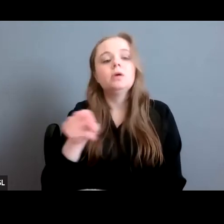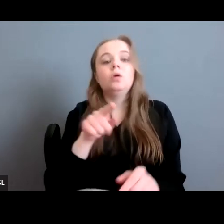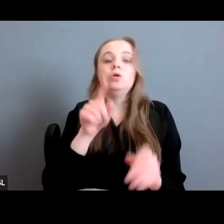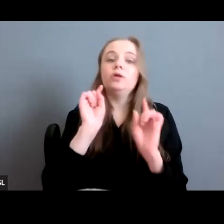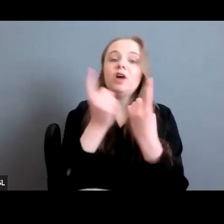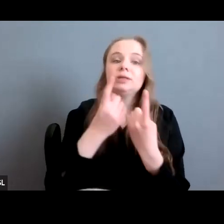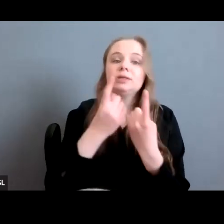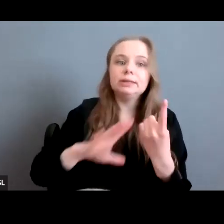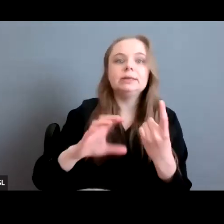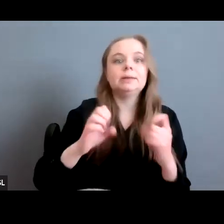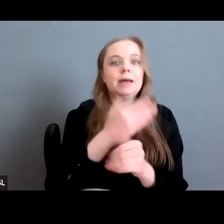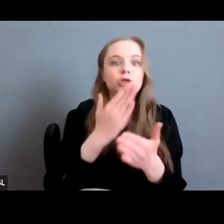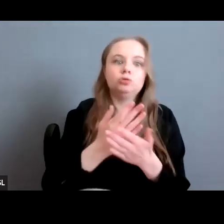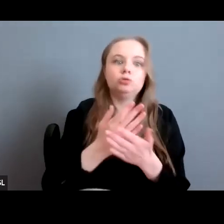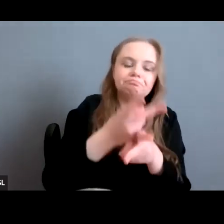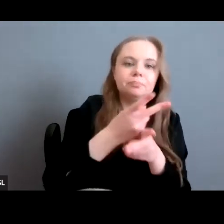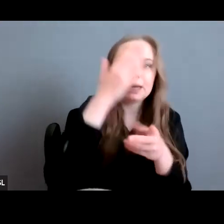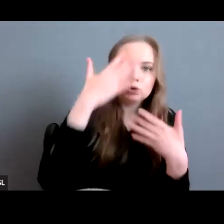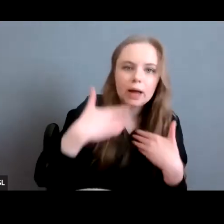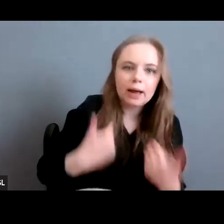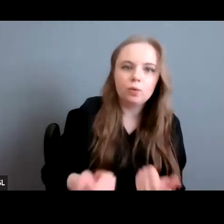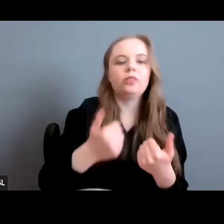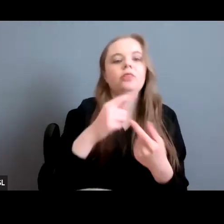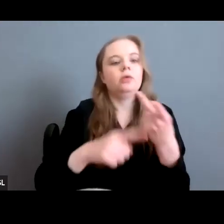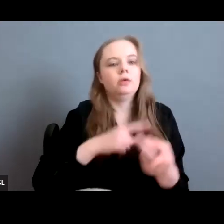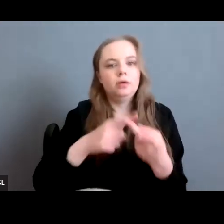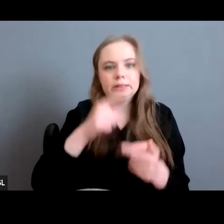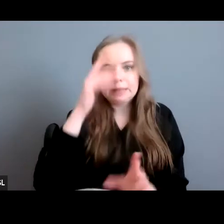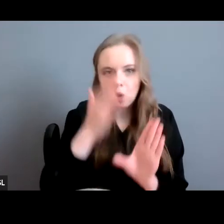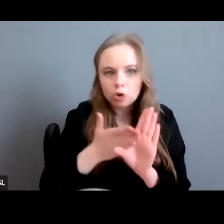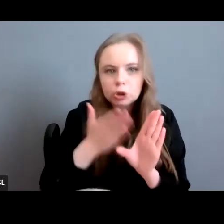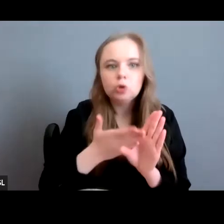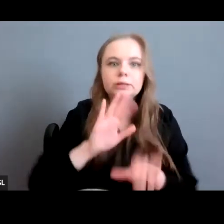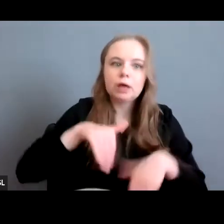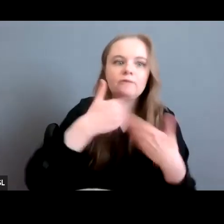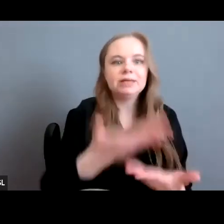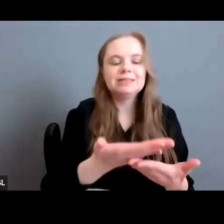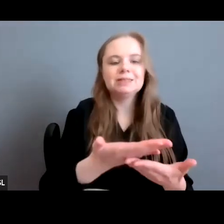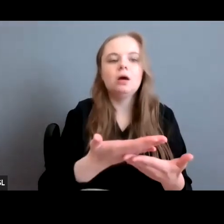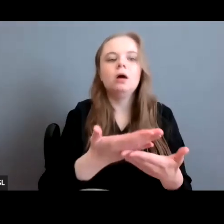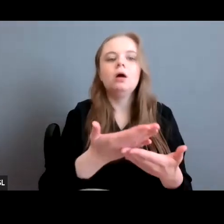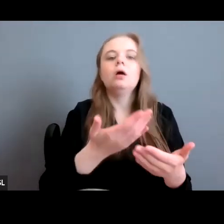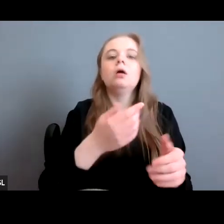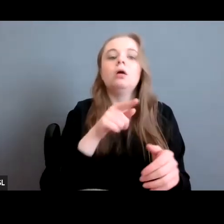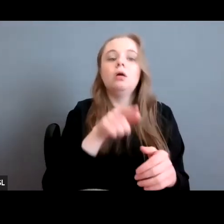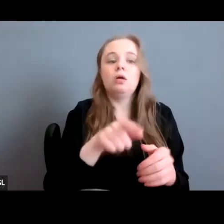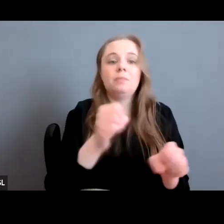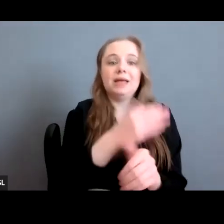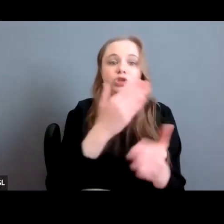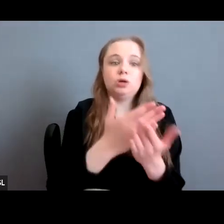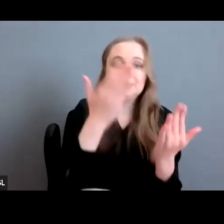and psychological services to ensure that these services become available and are made as easily accessible and